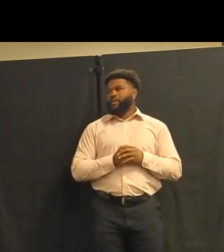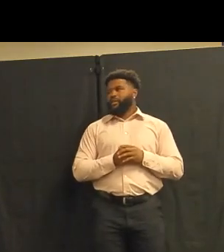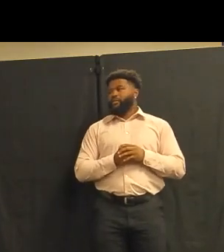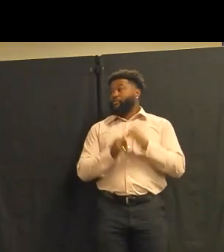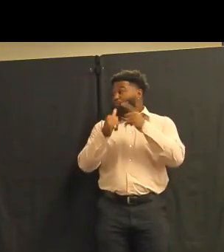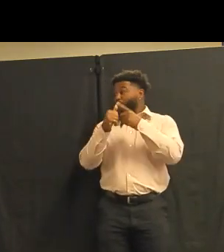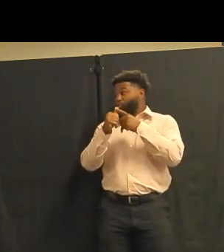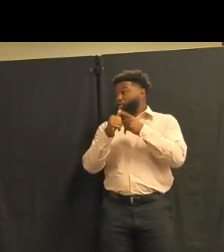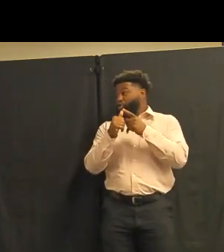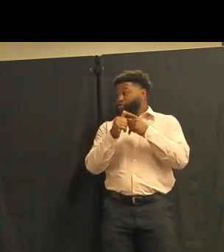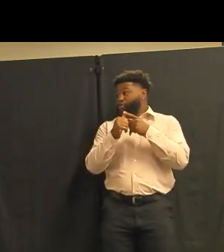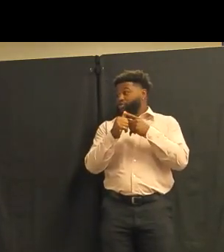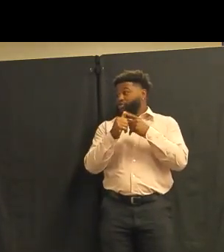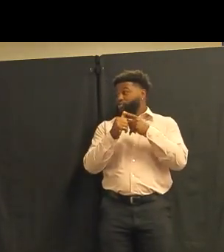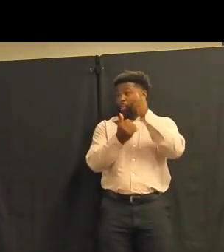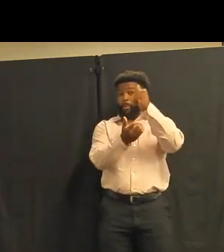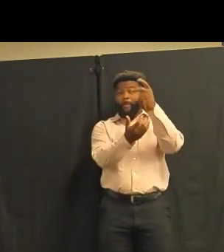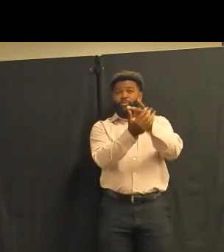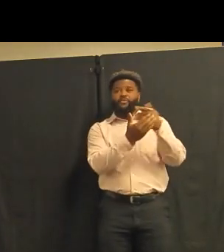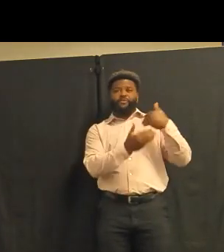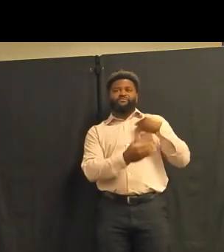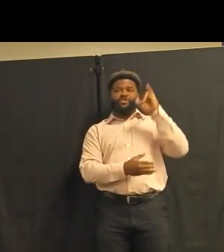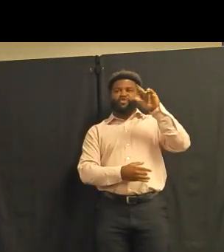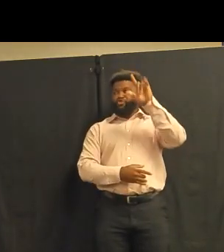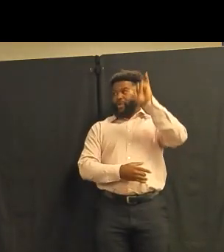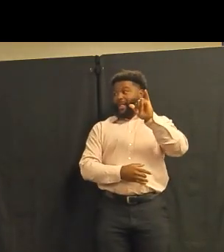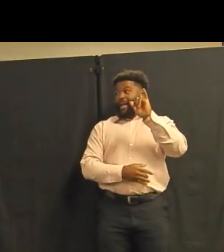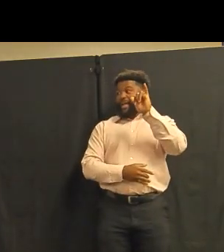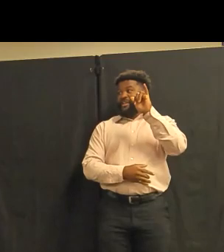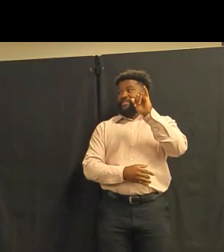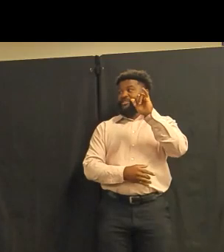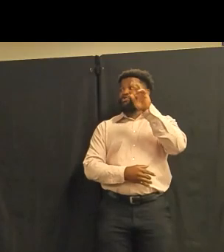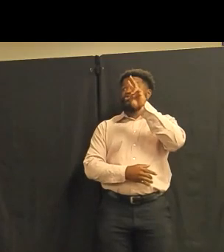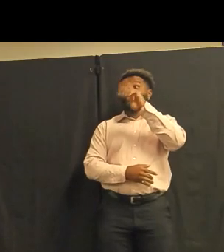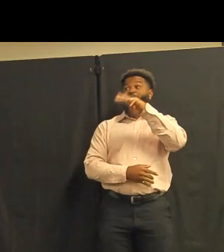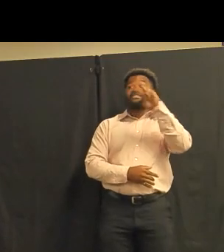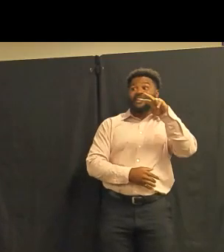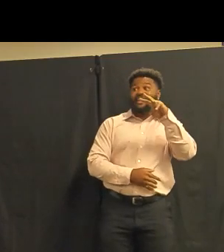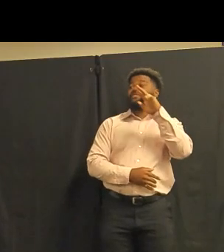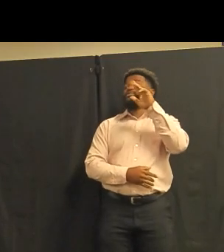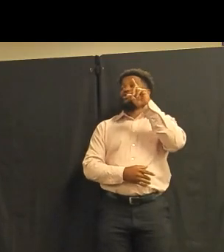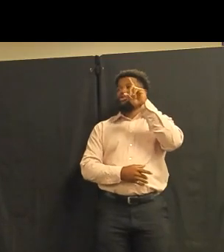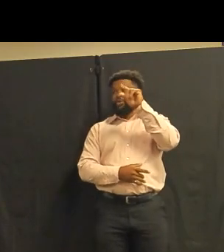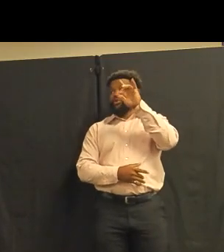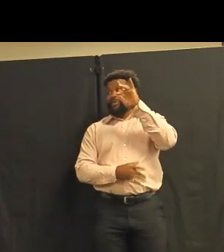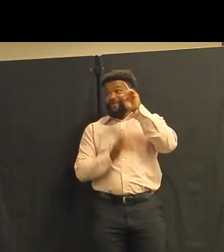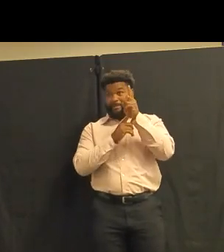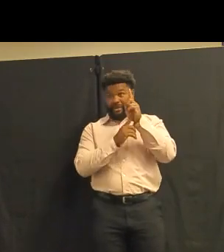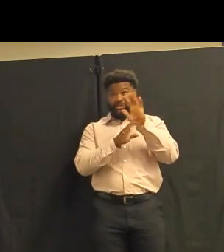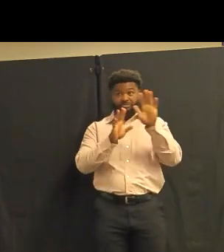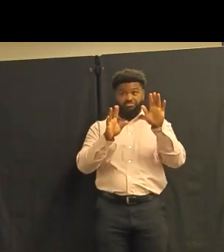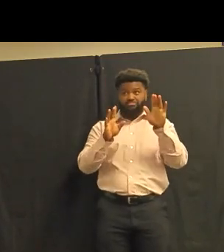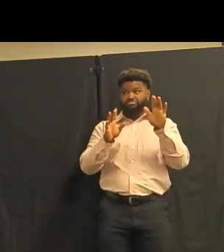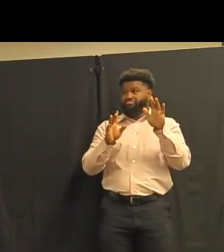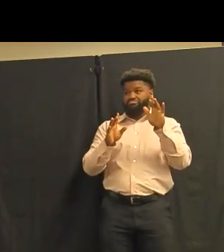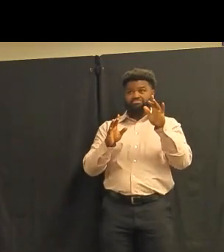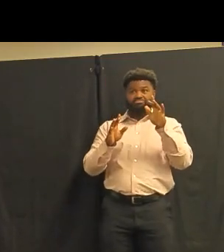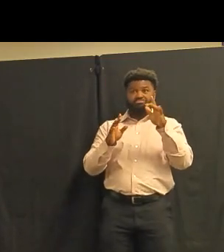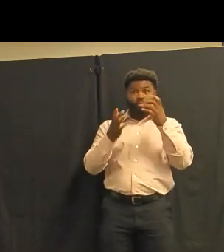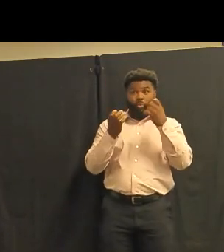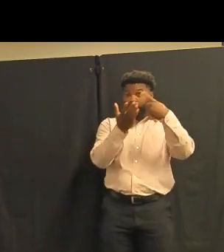So first, we want to do an approval of the July 22nd, 2025 minutes. Does anyone have